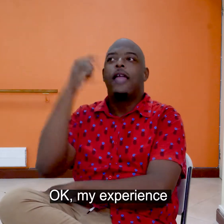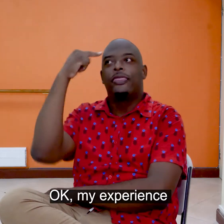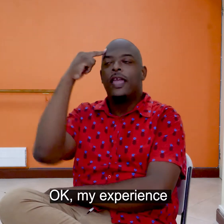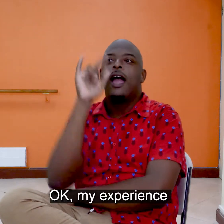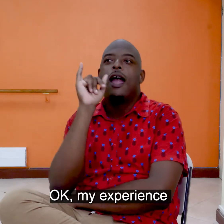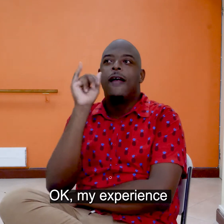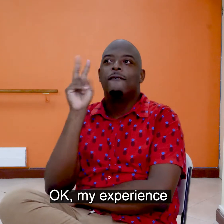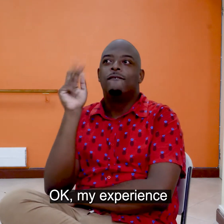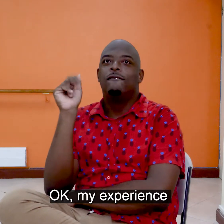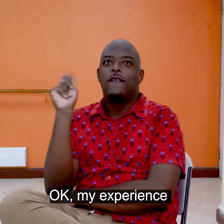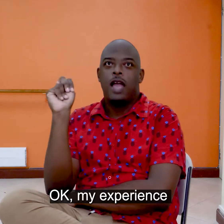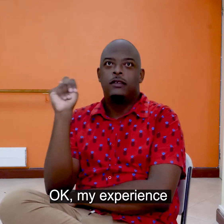okay, my experience